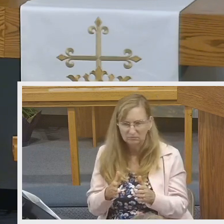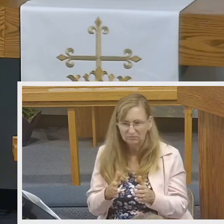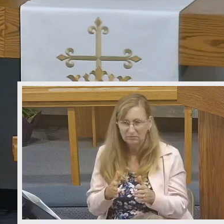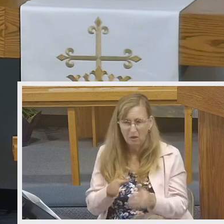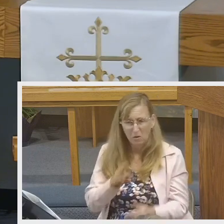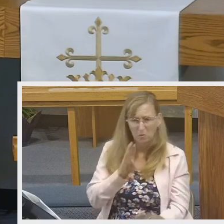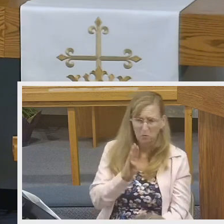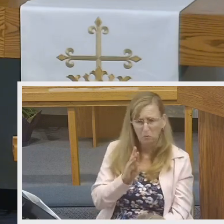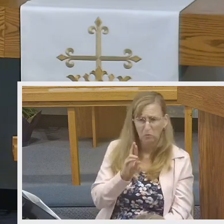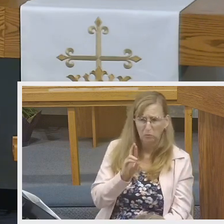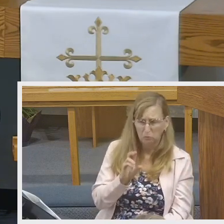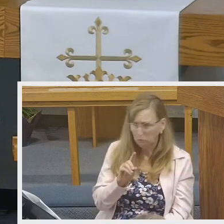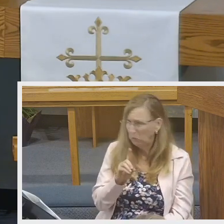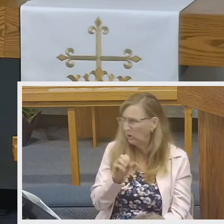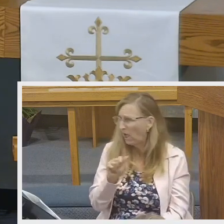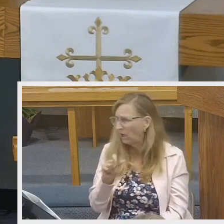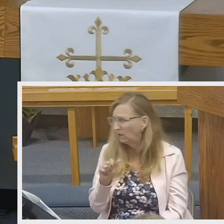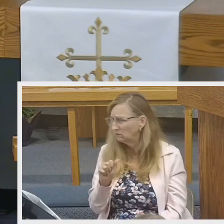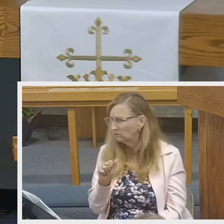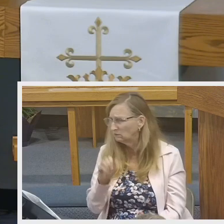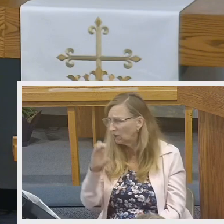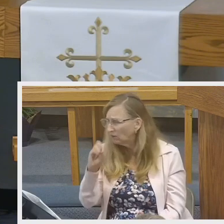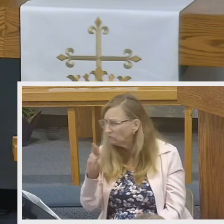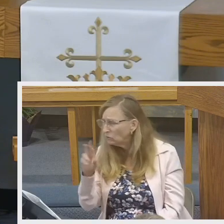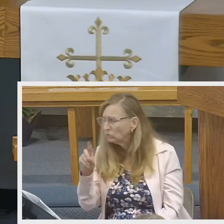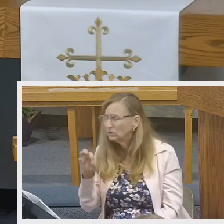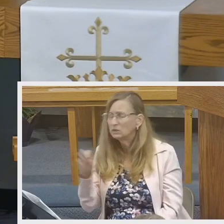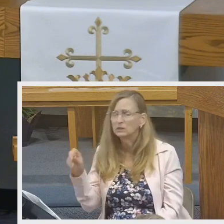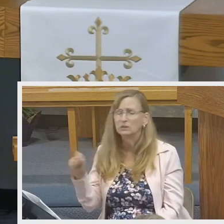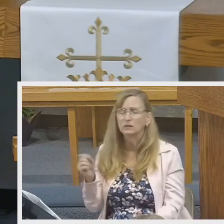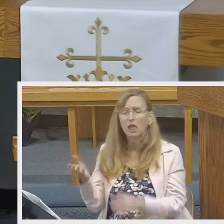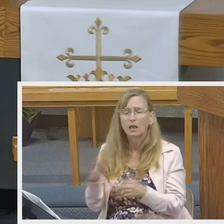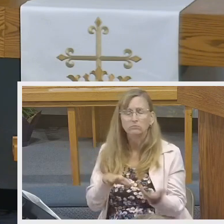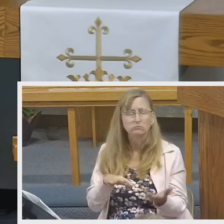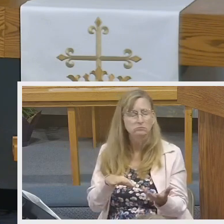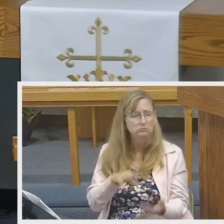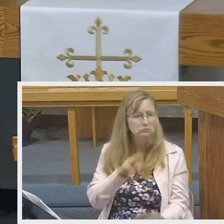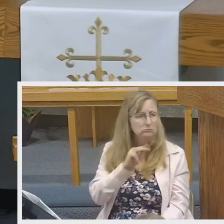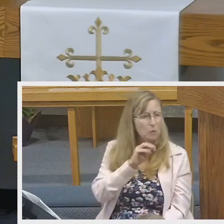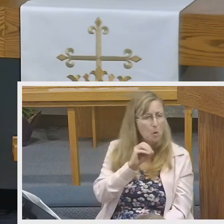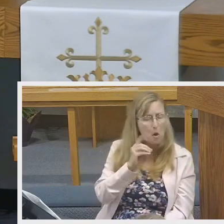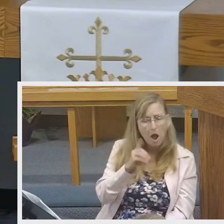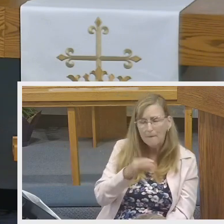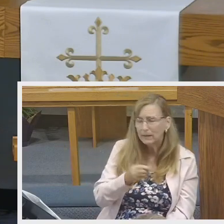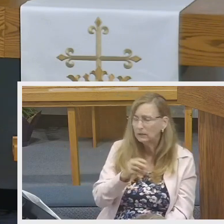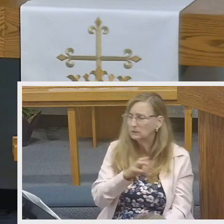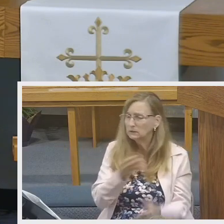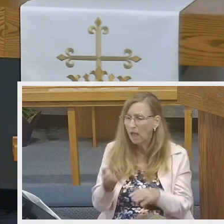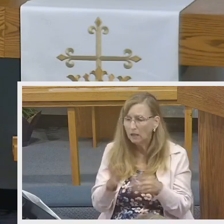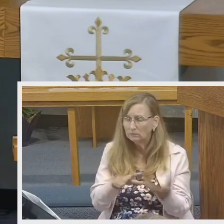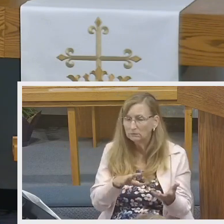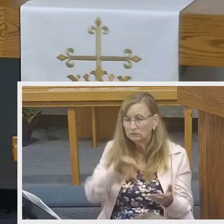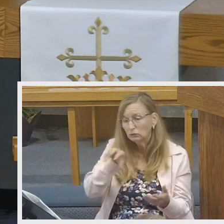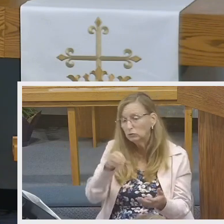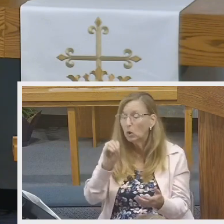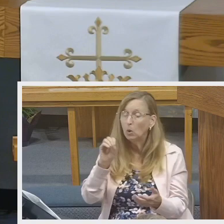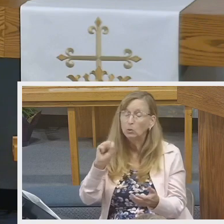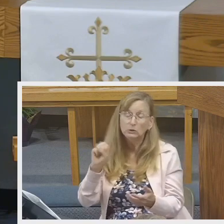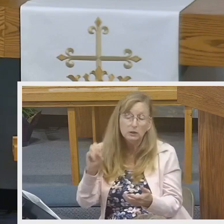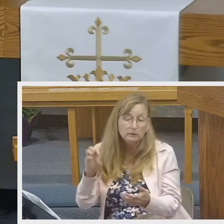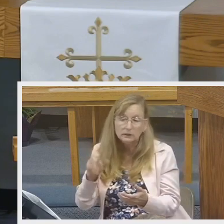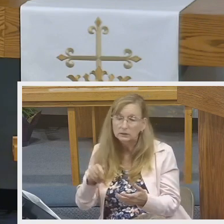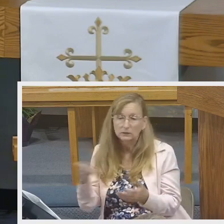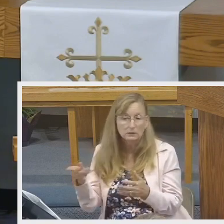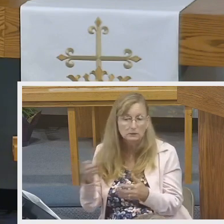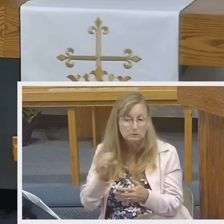Buddha is dead. Confucius is dead. Muhammad is dead. Joseph Smith, the founder of the Mormons,